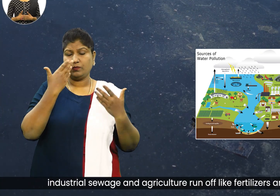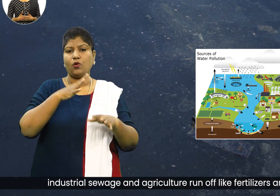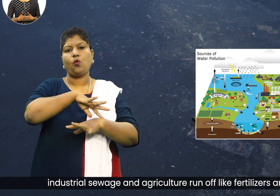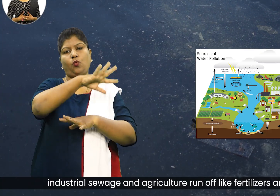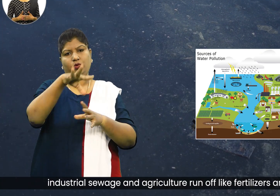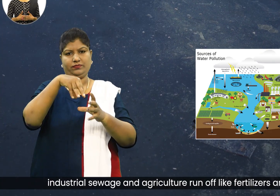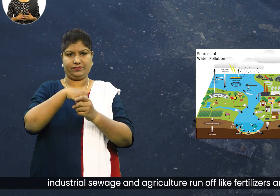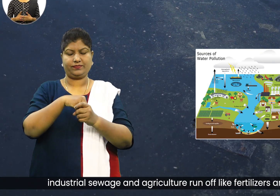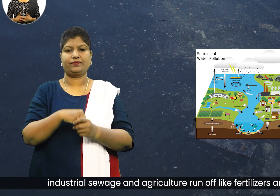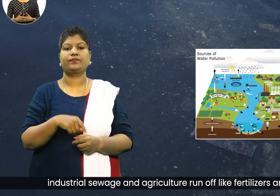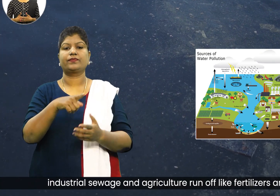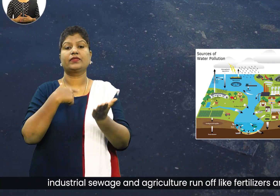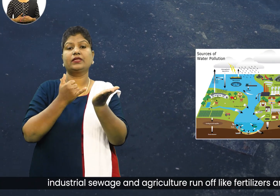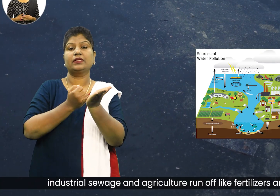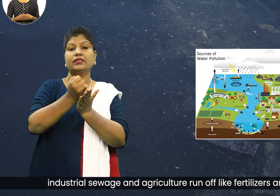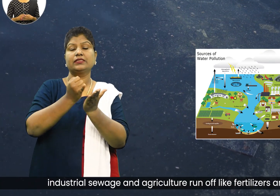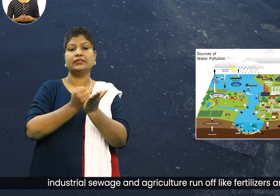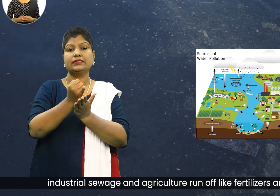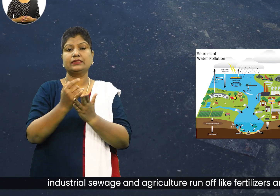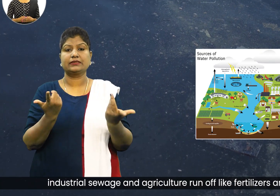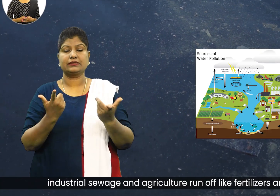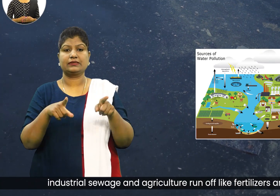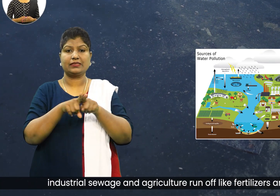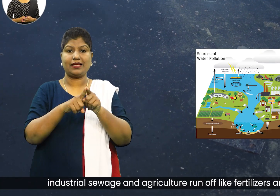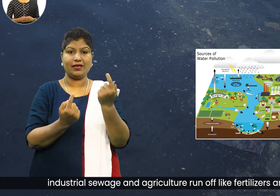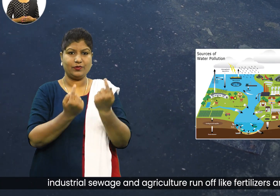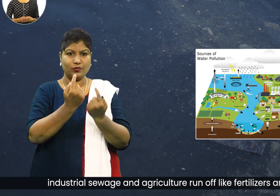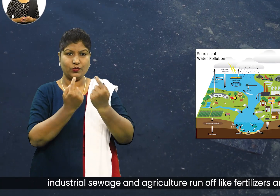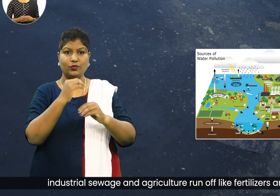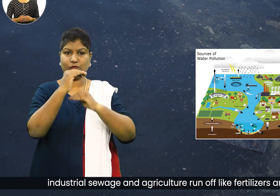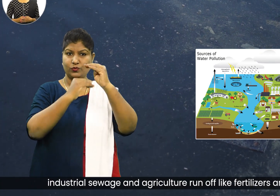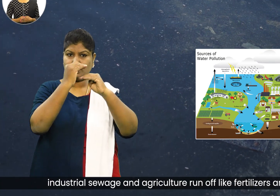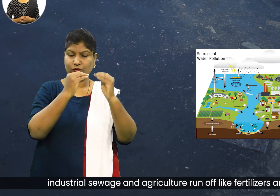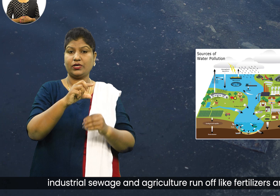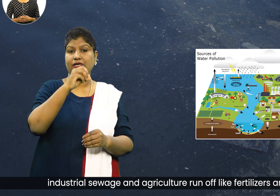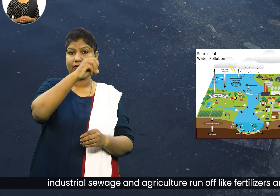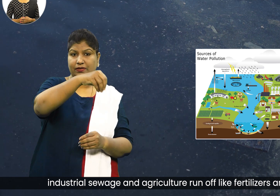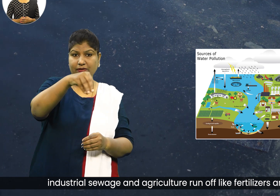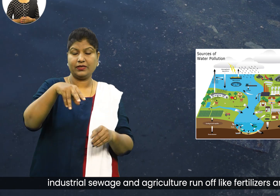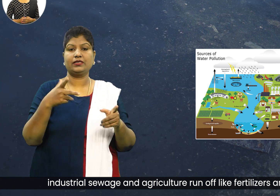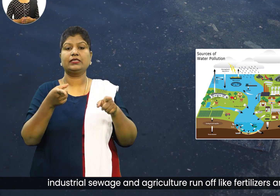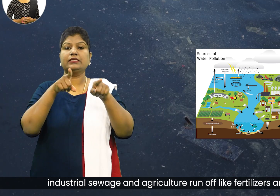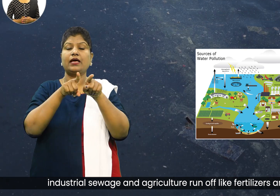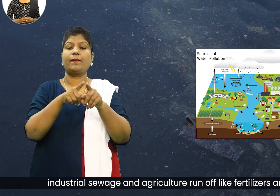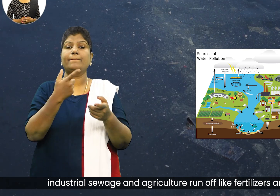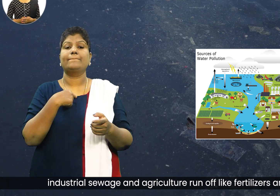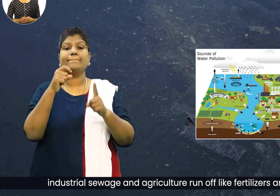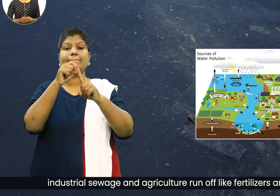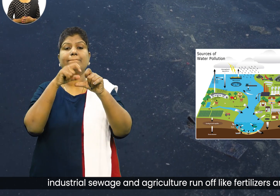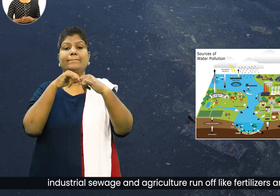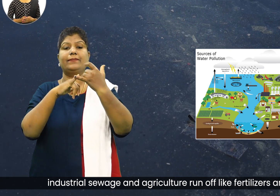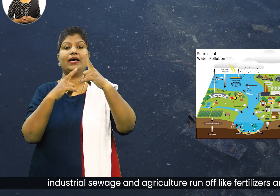and agriculture runoff like fertilizers and pesticides.